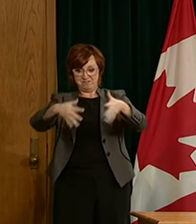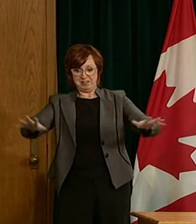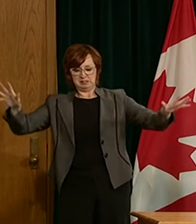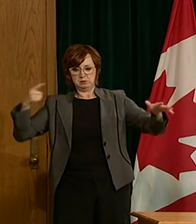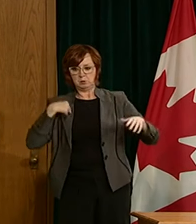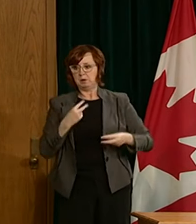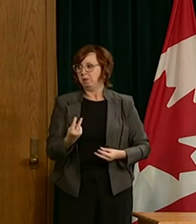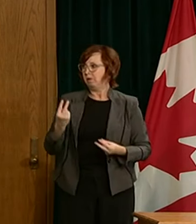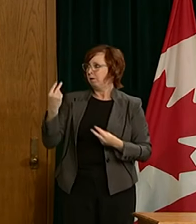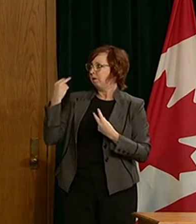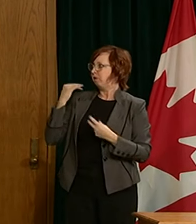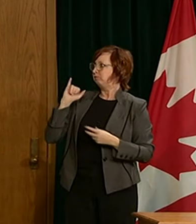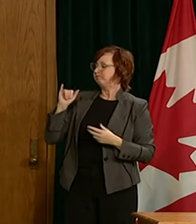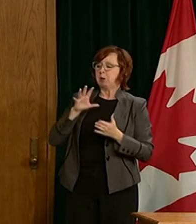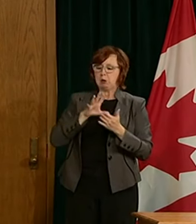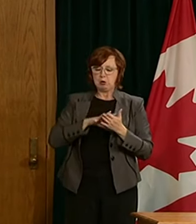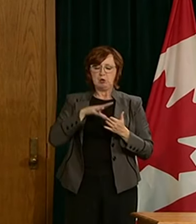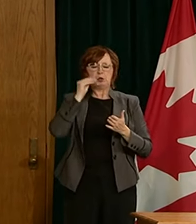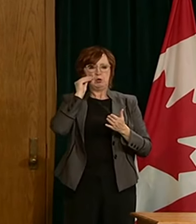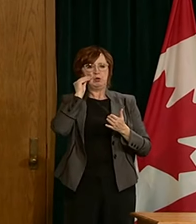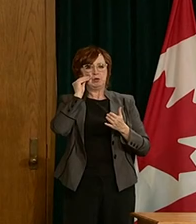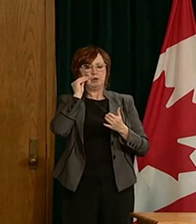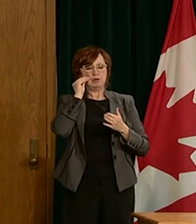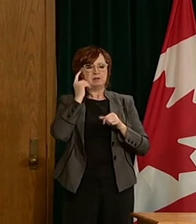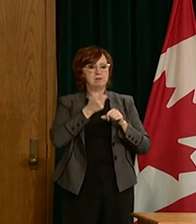response. Next slide, please.